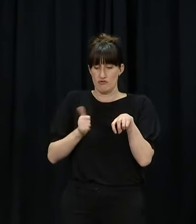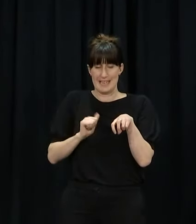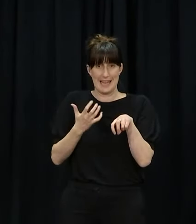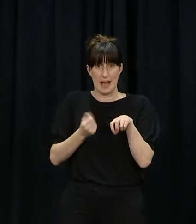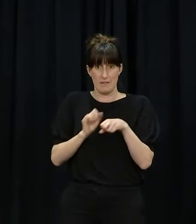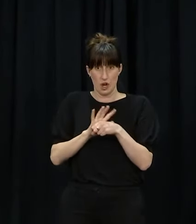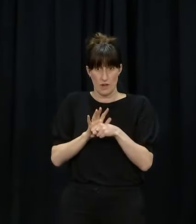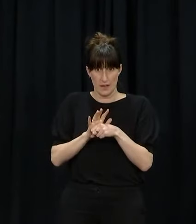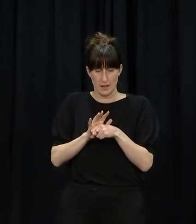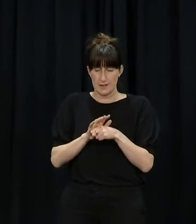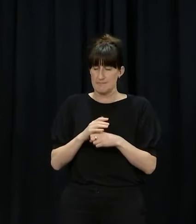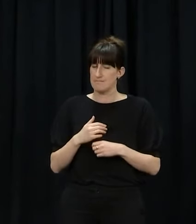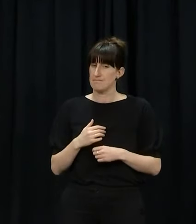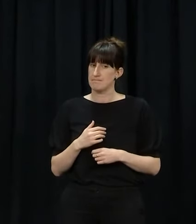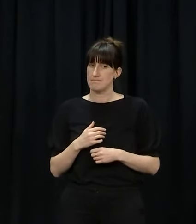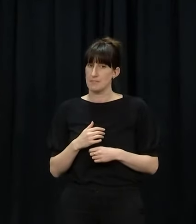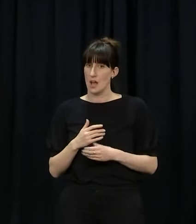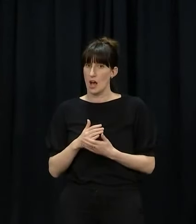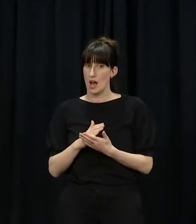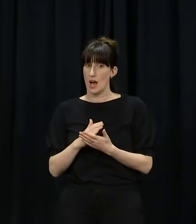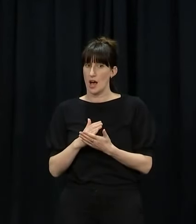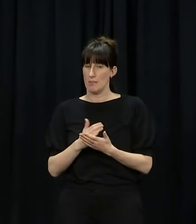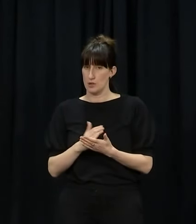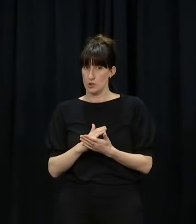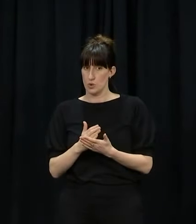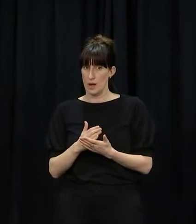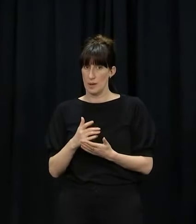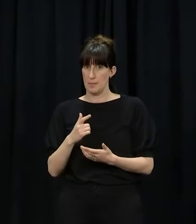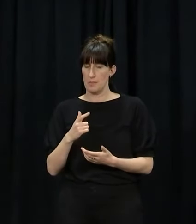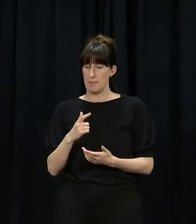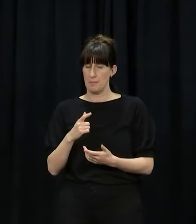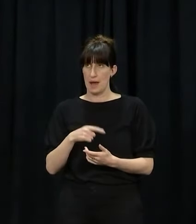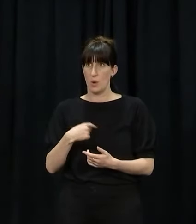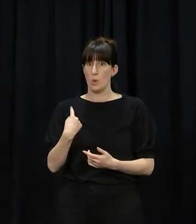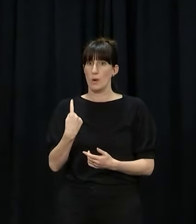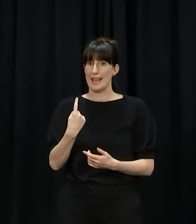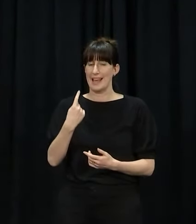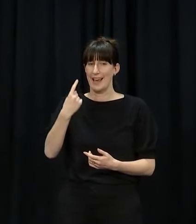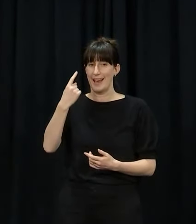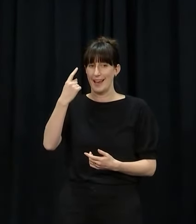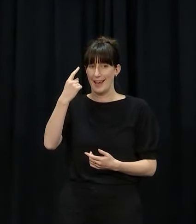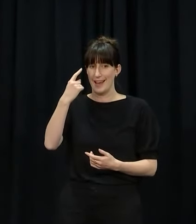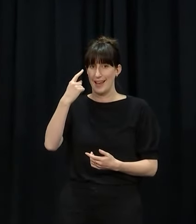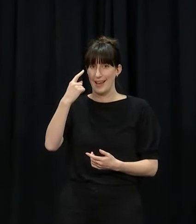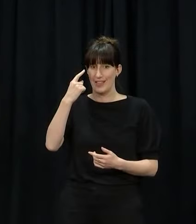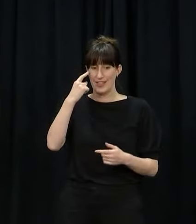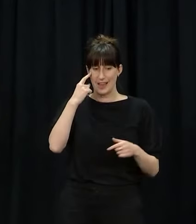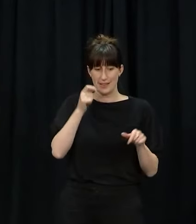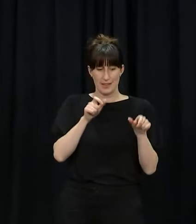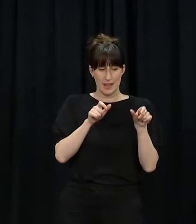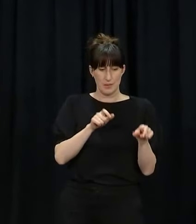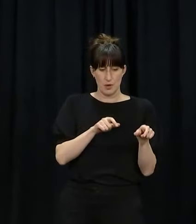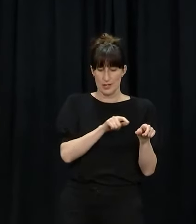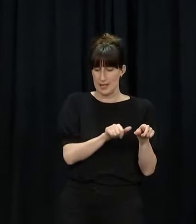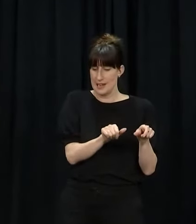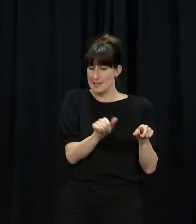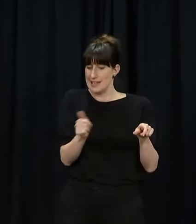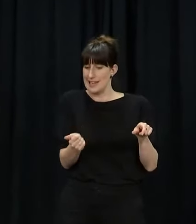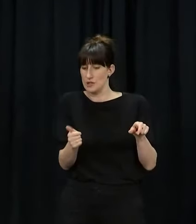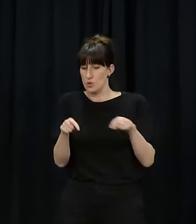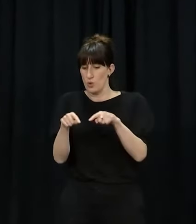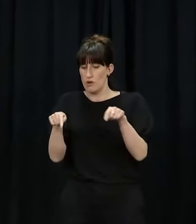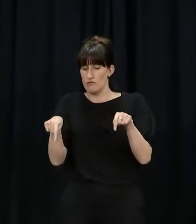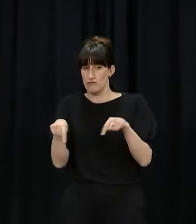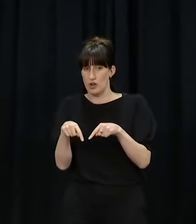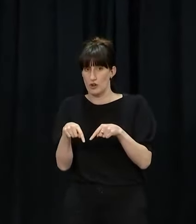for that case, but by the fact that we believe we have someone in an adjacent room and we still need to genome sequence it,